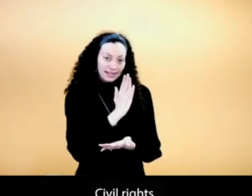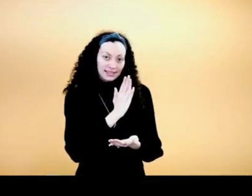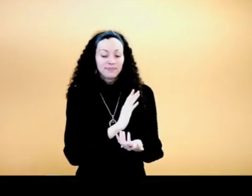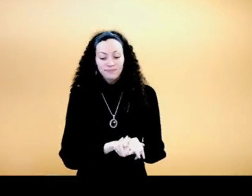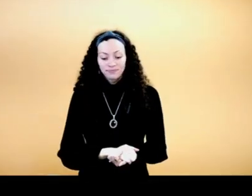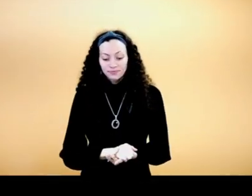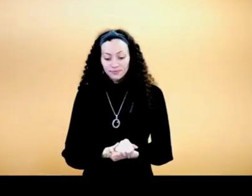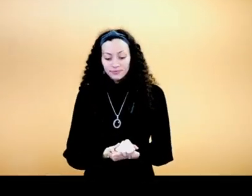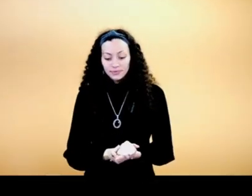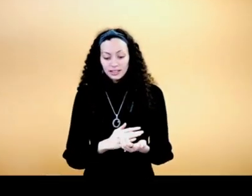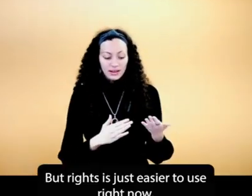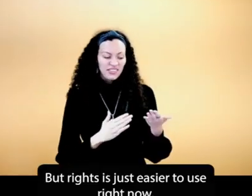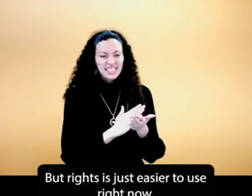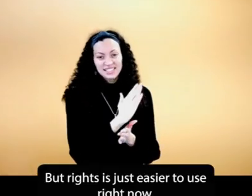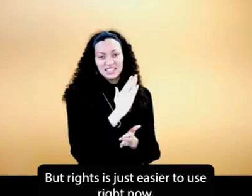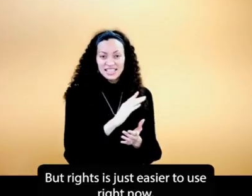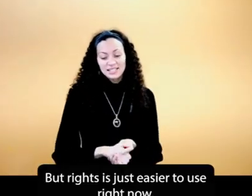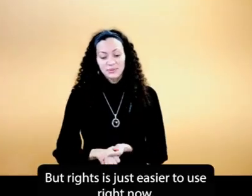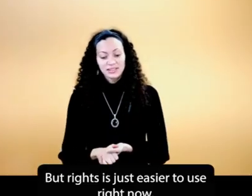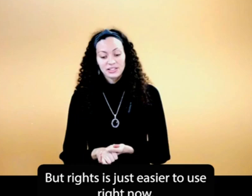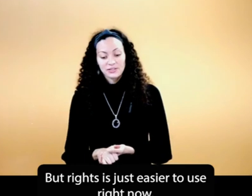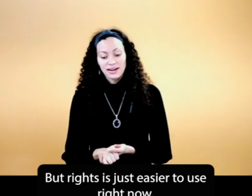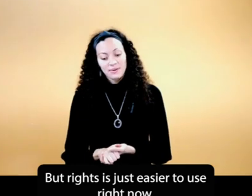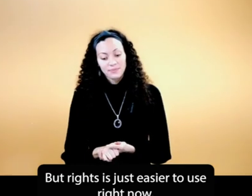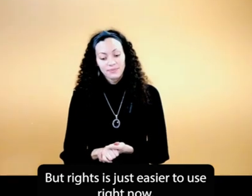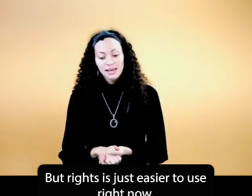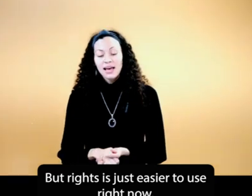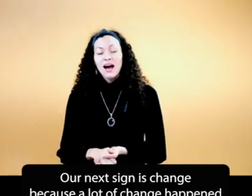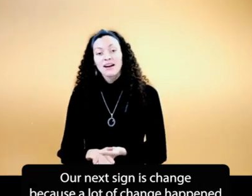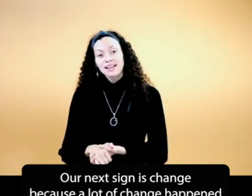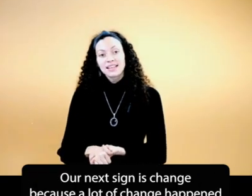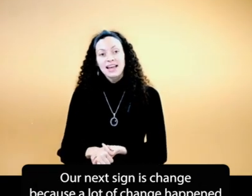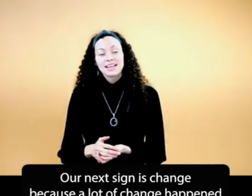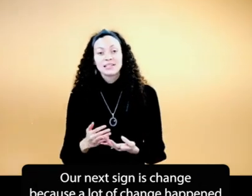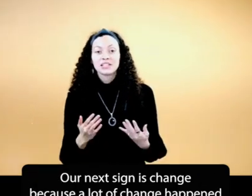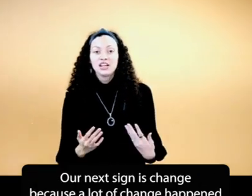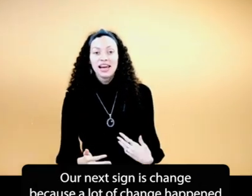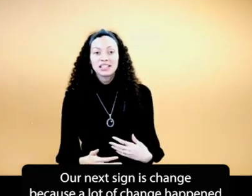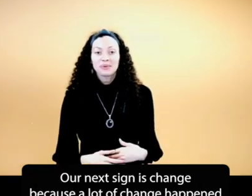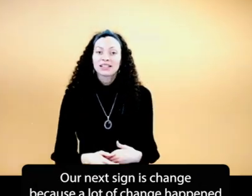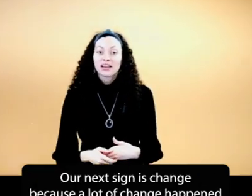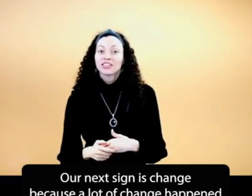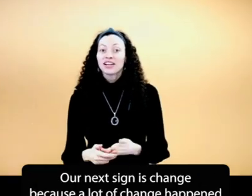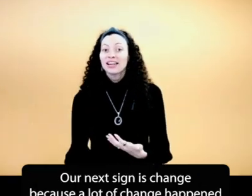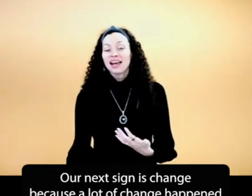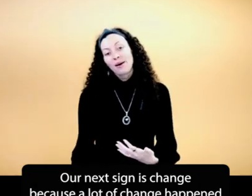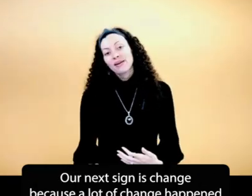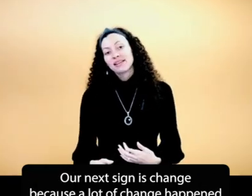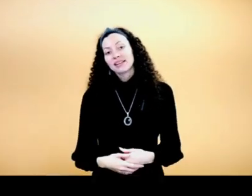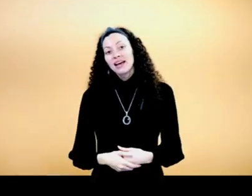rights. But rights is just the easier one to use right now. Our next sign is change because a lot of change happened